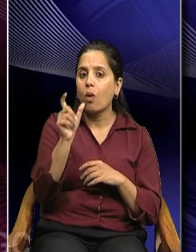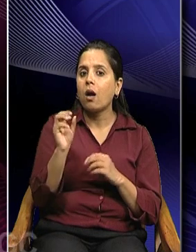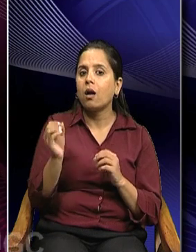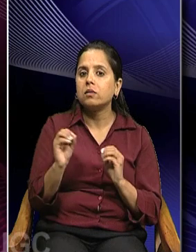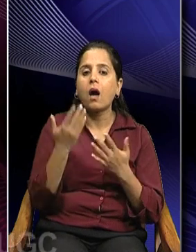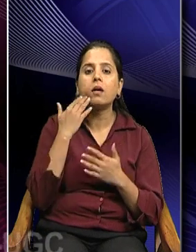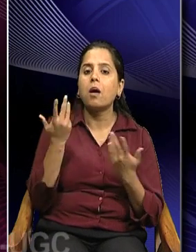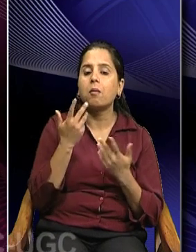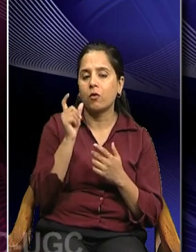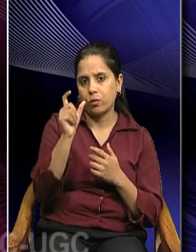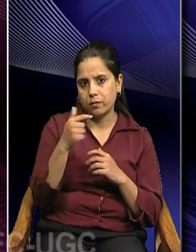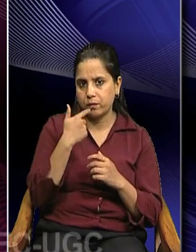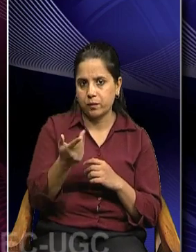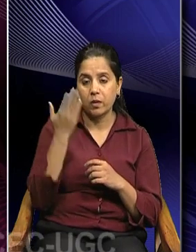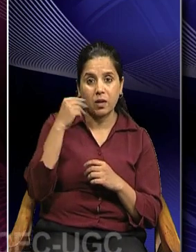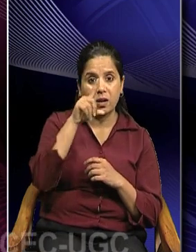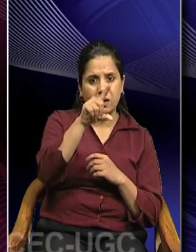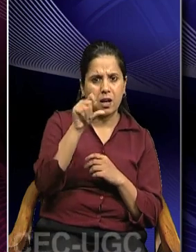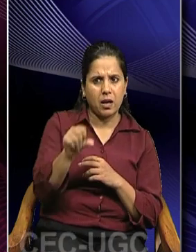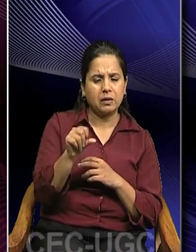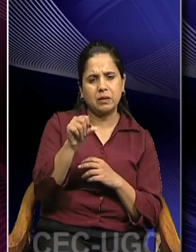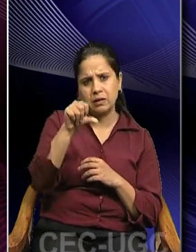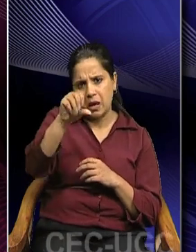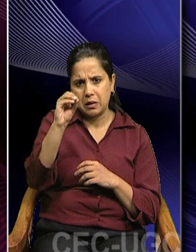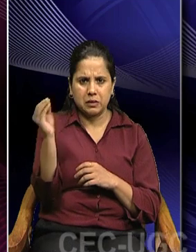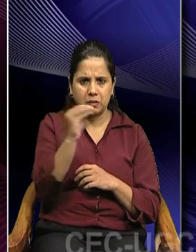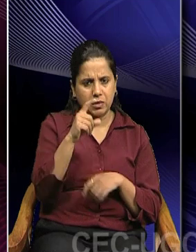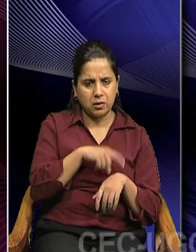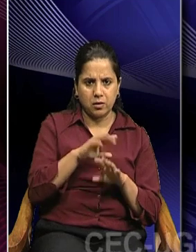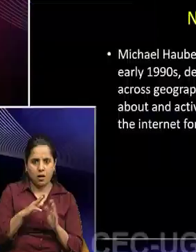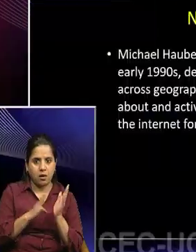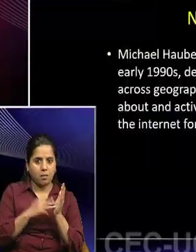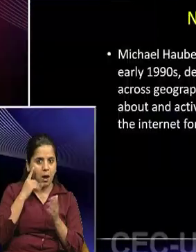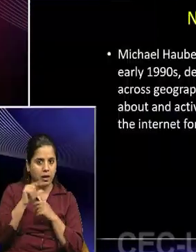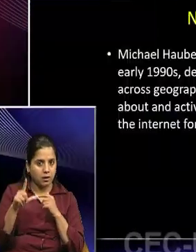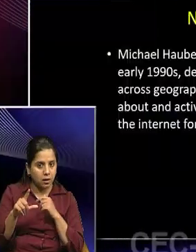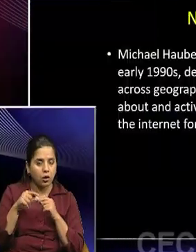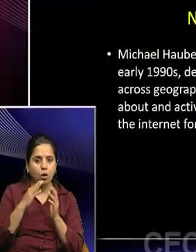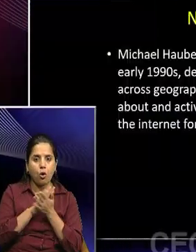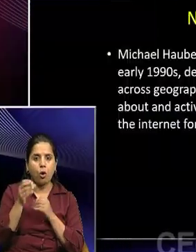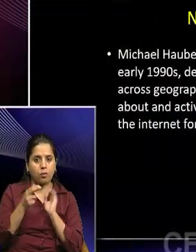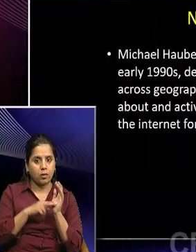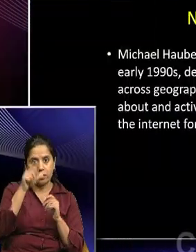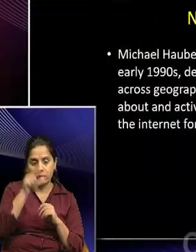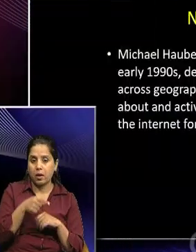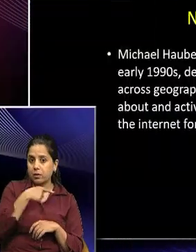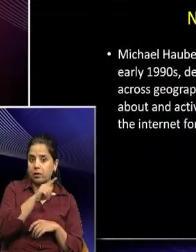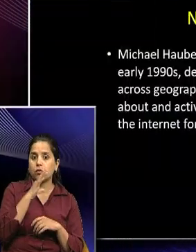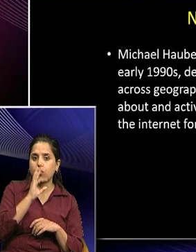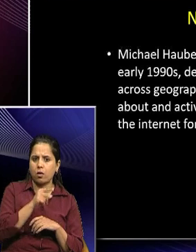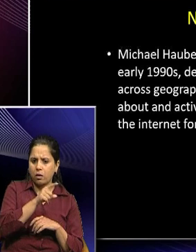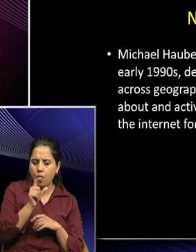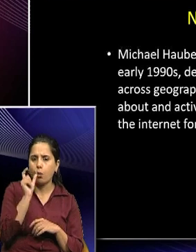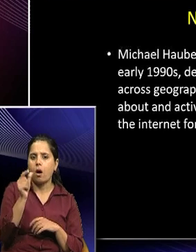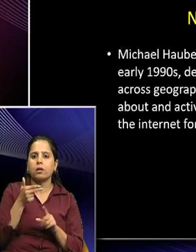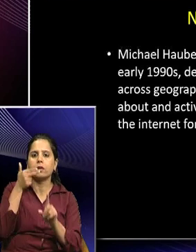actually came. In early 1990s, Michael Hobben, he was a person who actually coined the